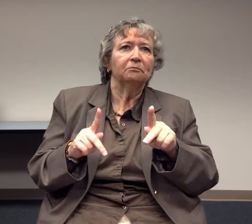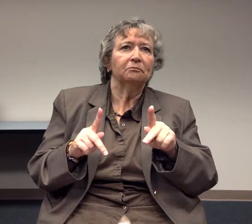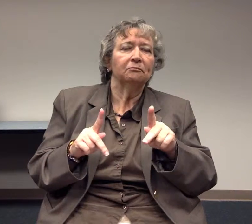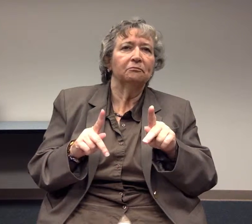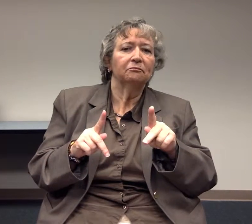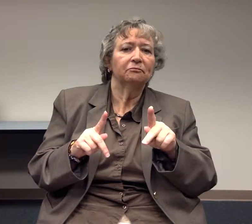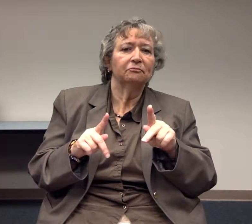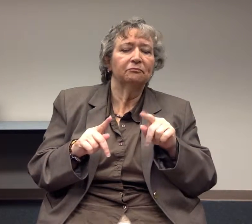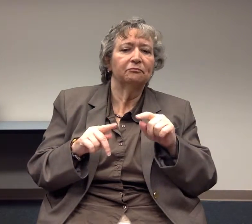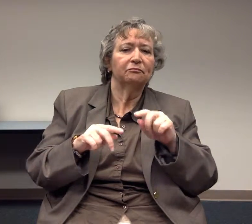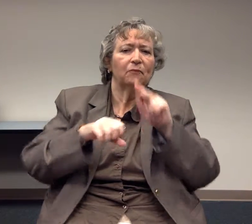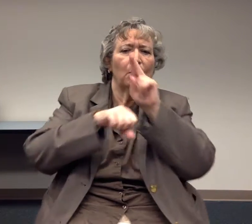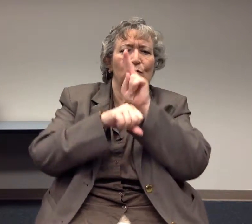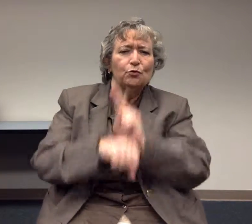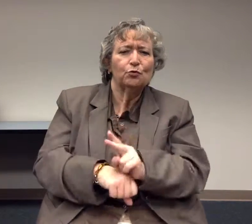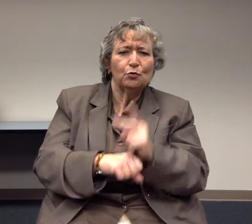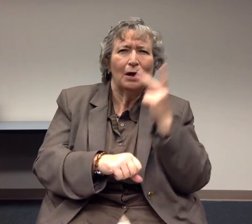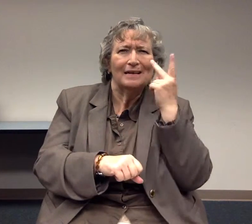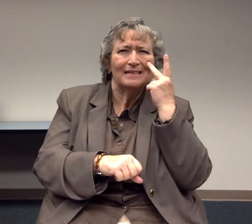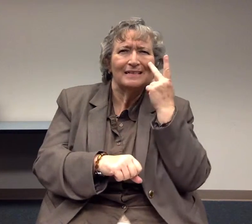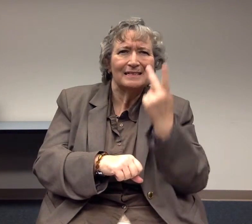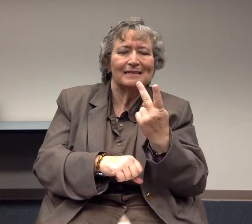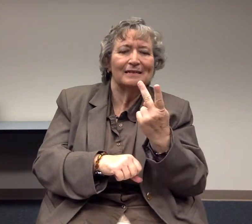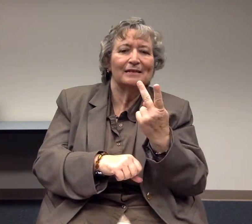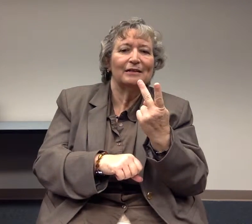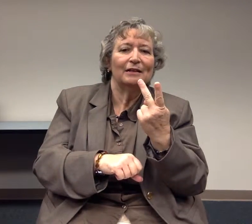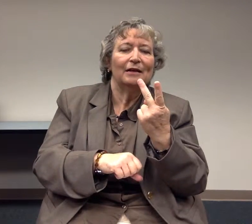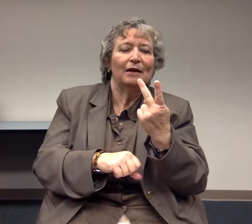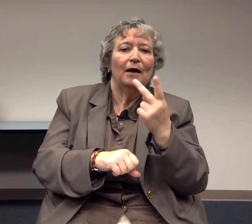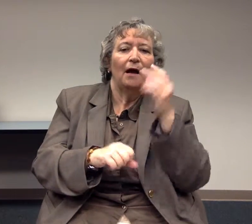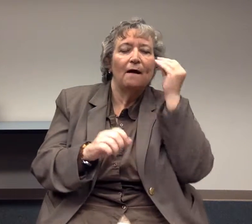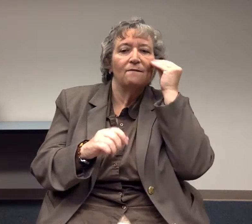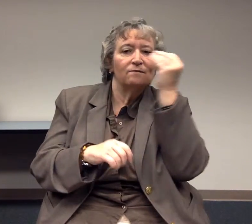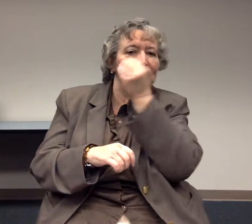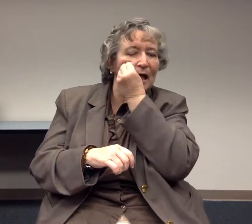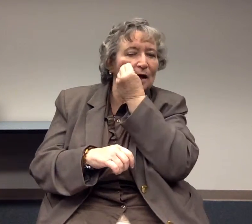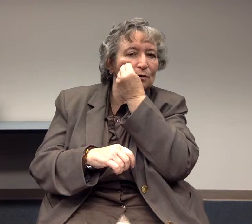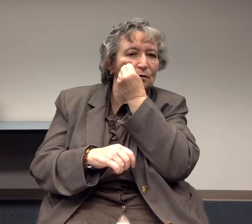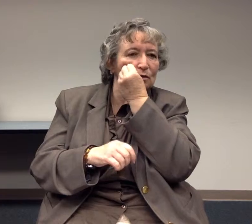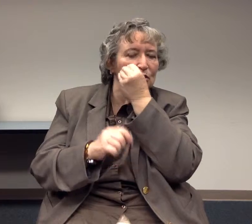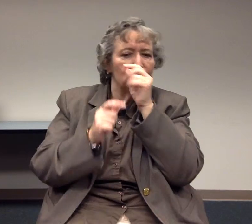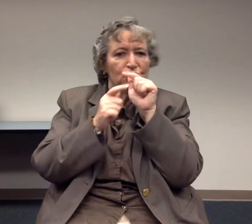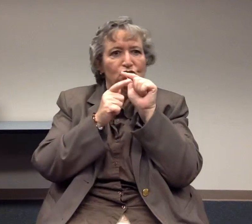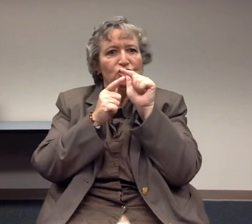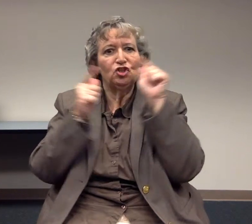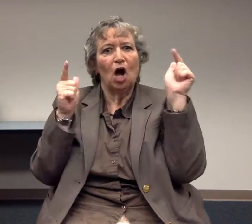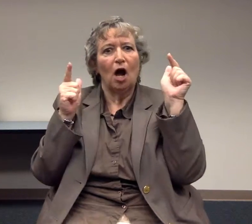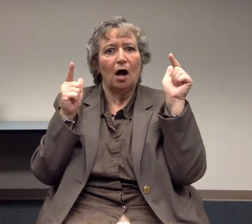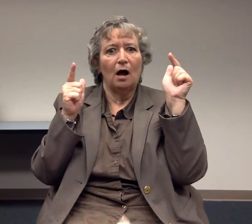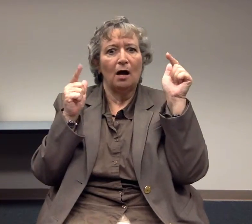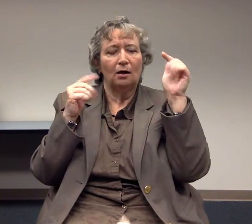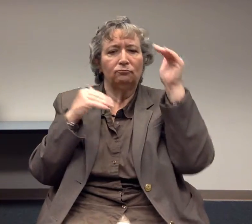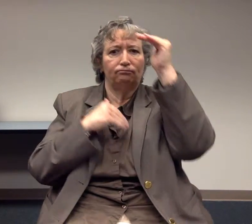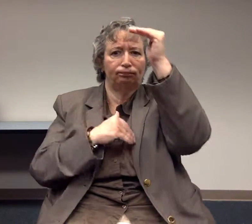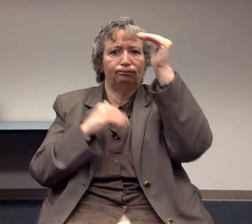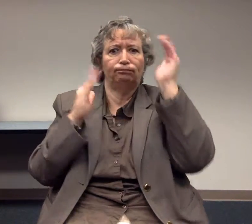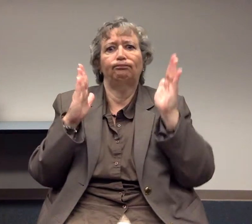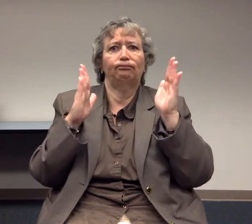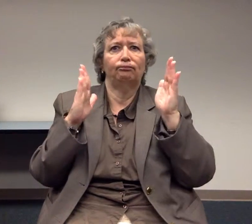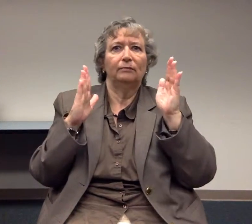as big as the slide, the screen up there. Okay? She was enlarging. She was abstract.